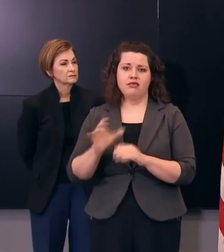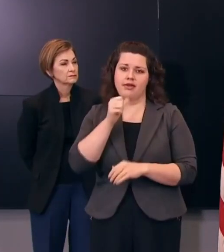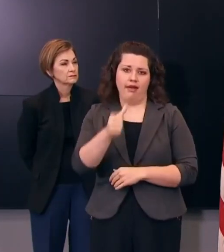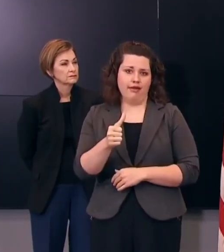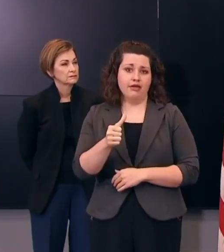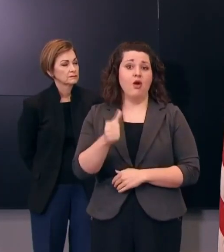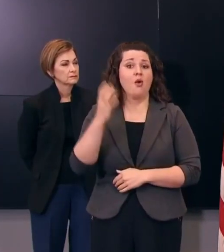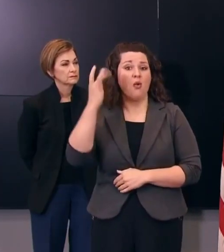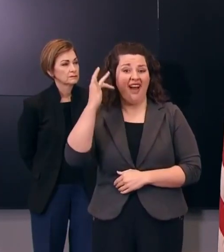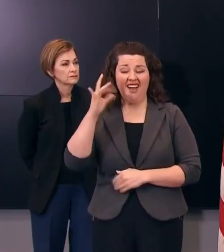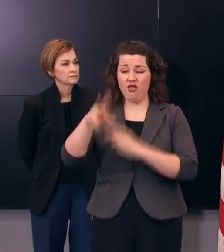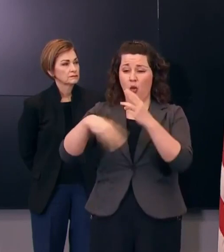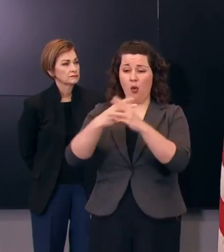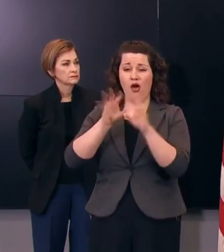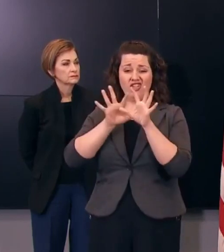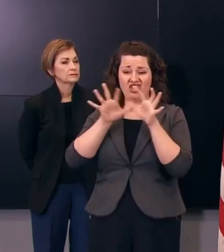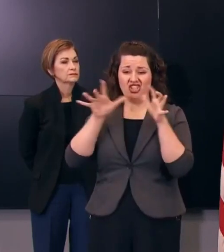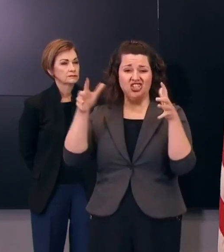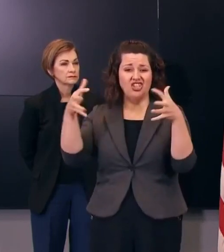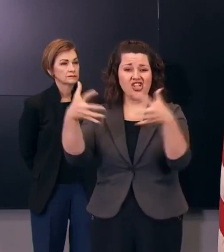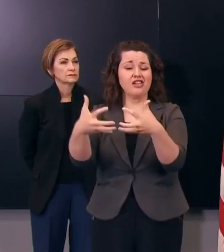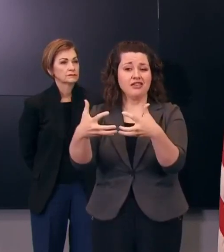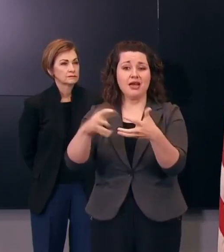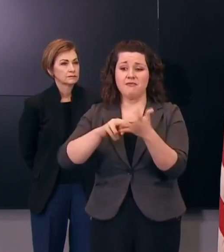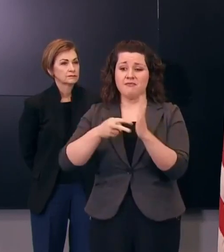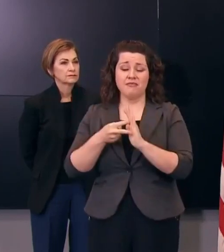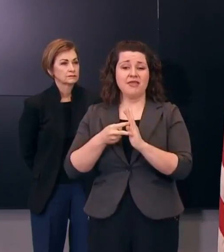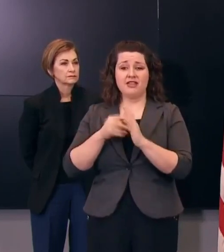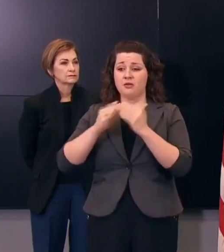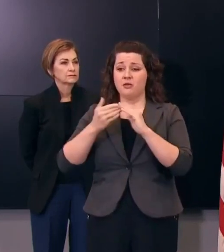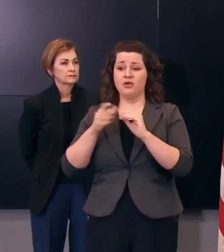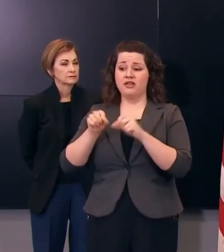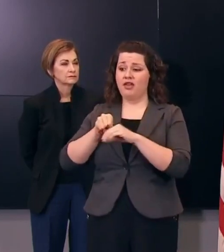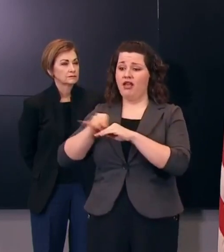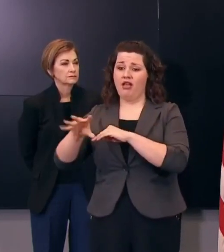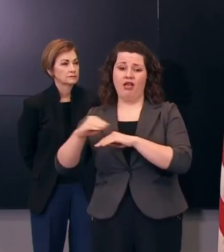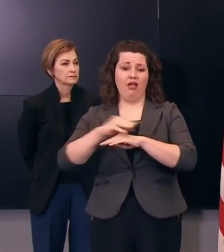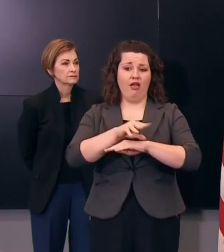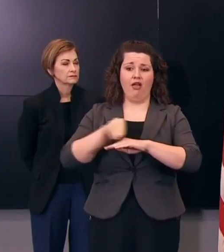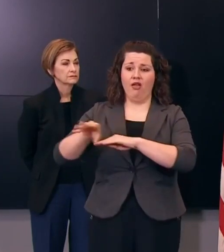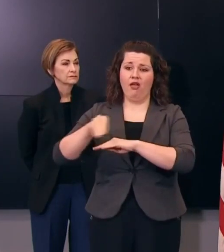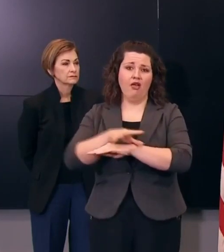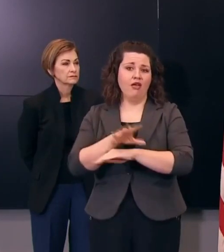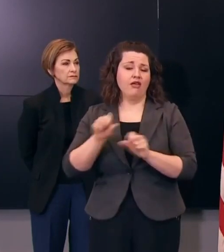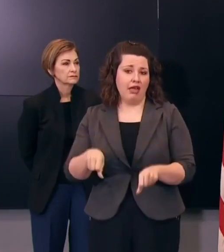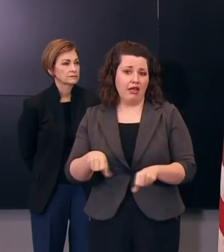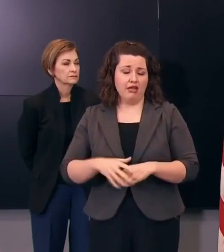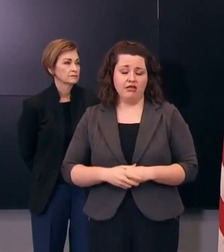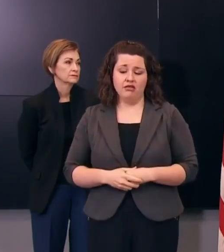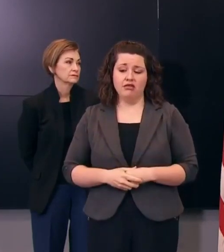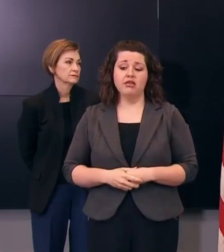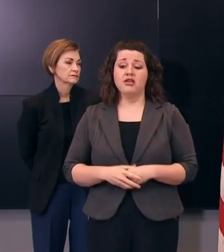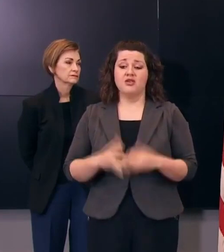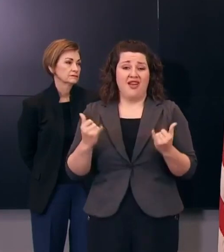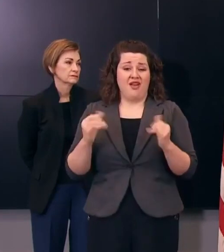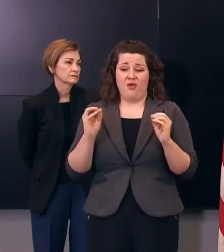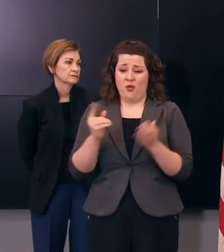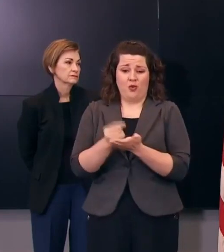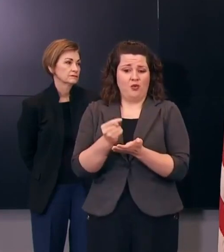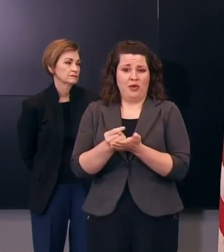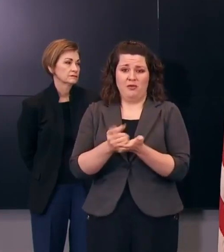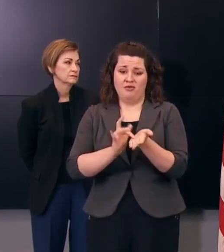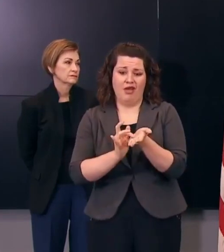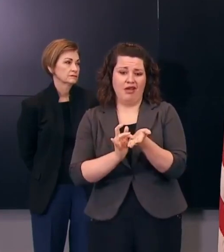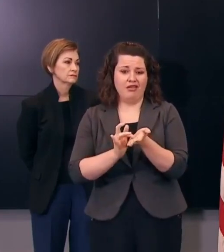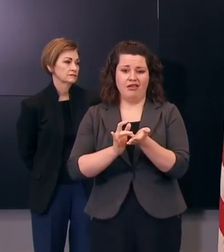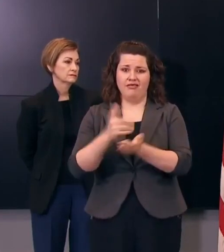around the world and can be reintroduced into communities from different places. There is no current treatment or